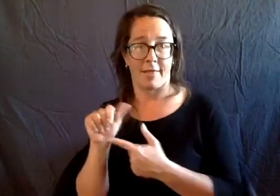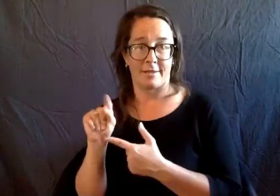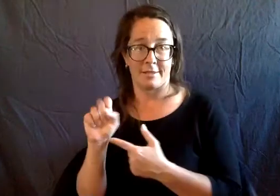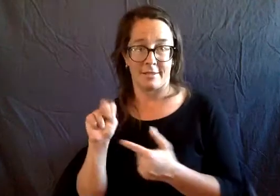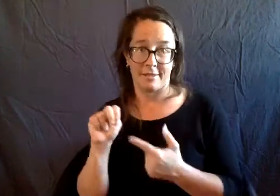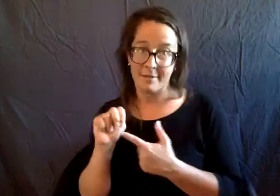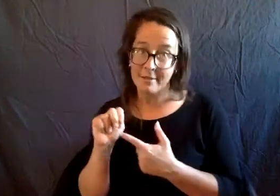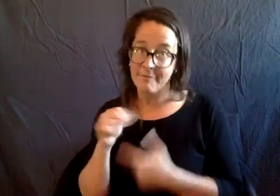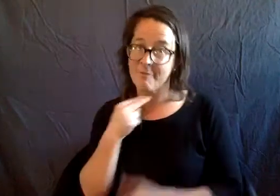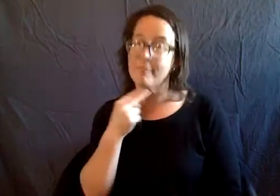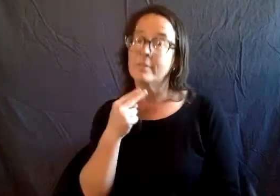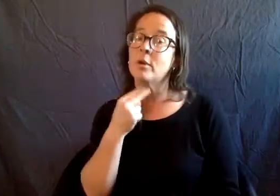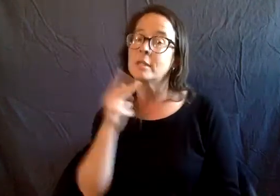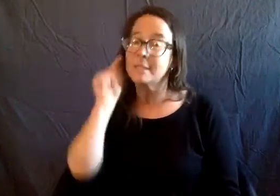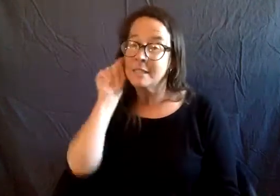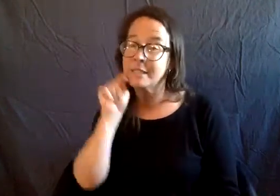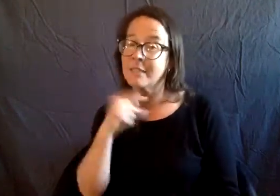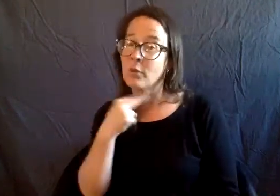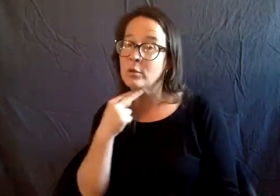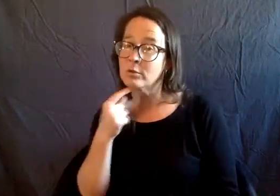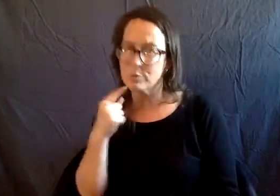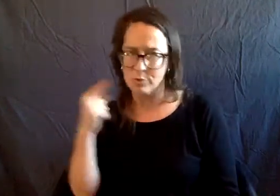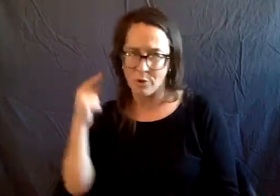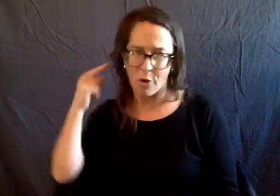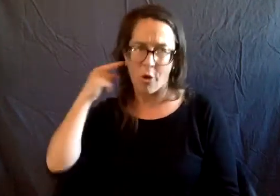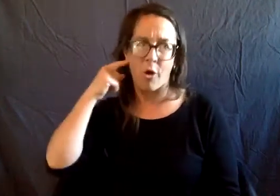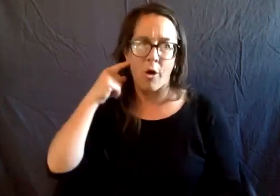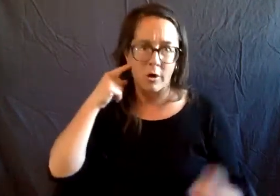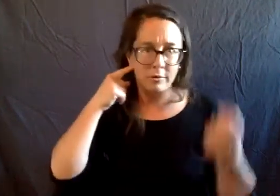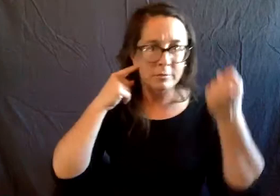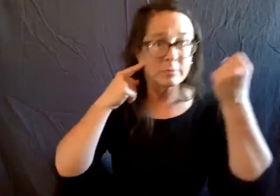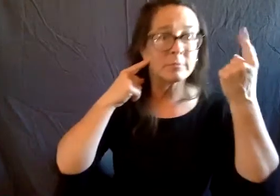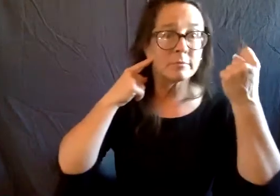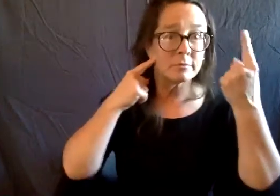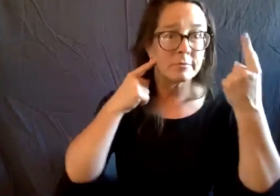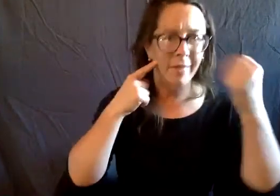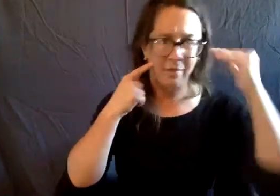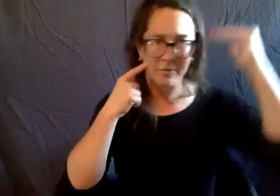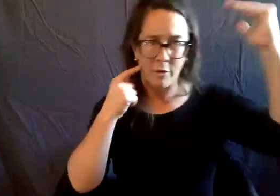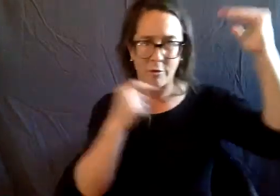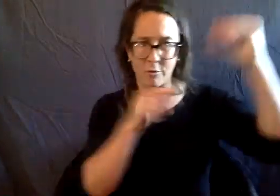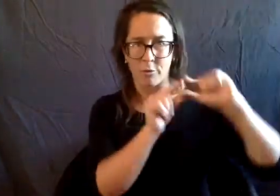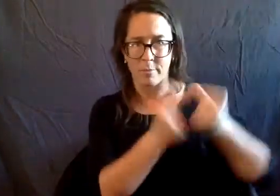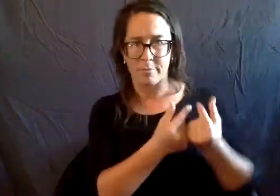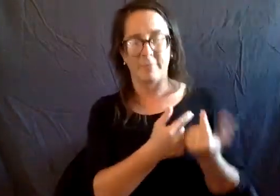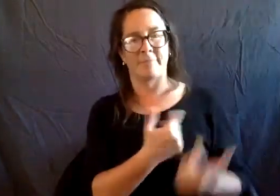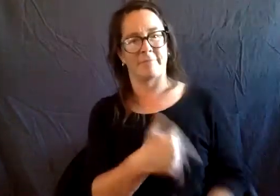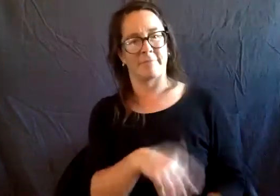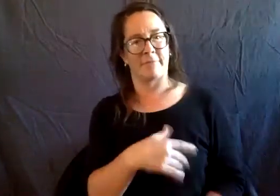was heard. And they're some of the best relationships I've ever had, was service work with folks